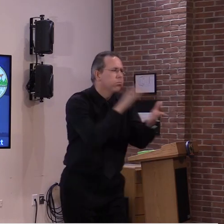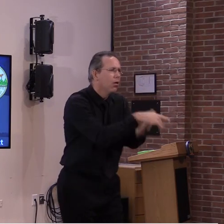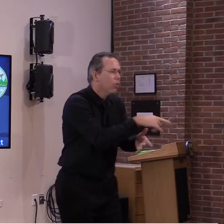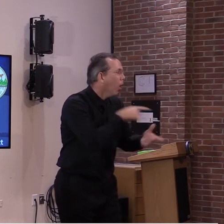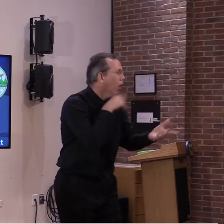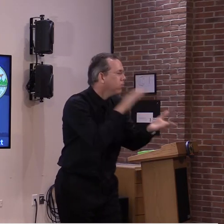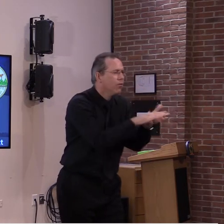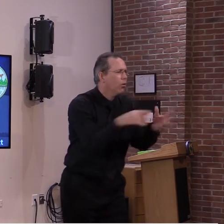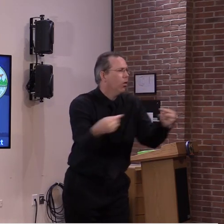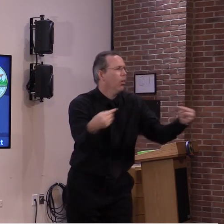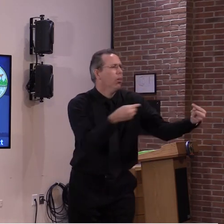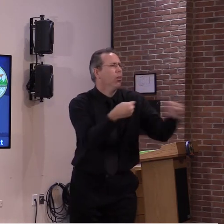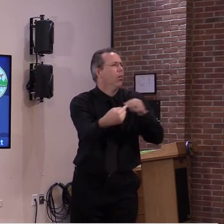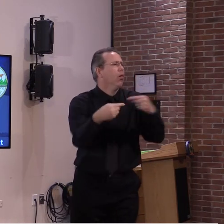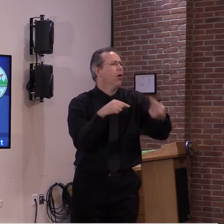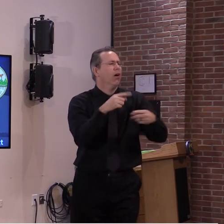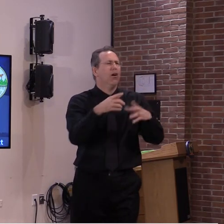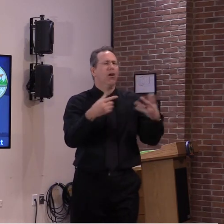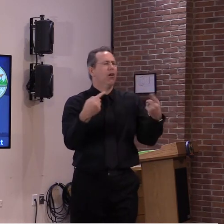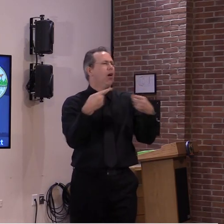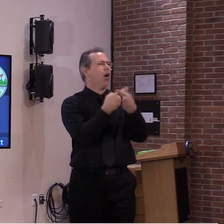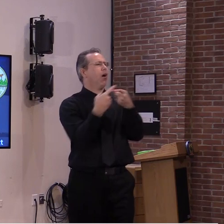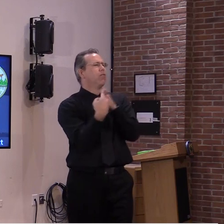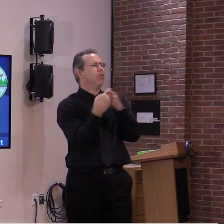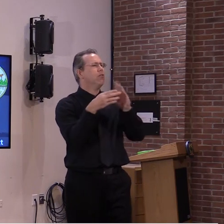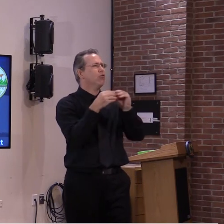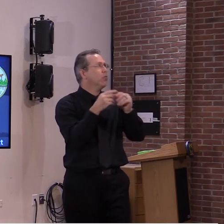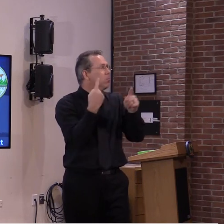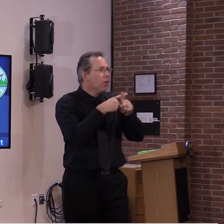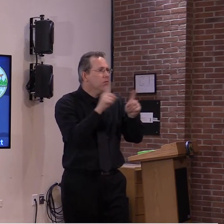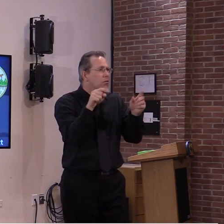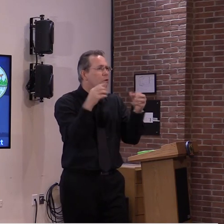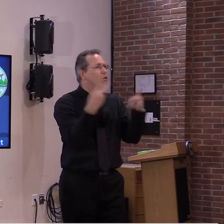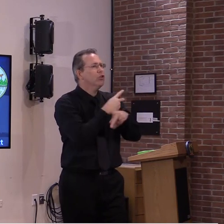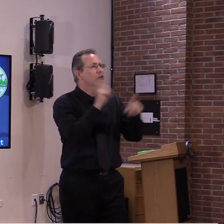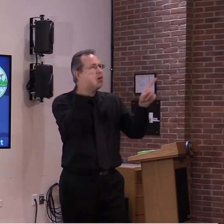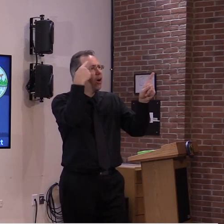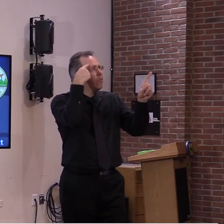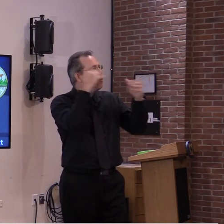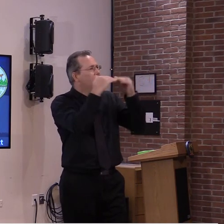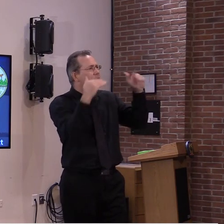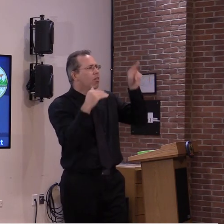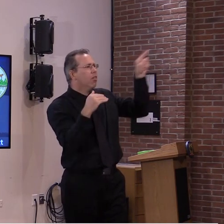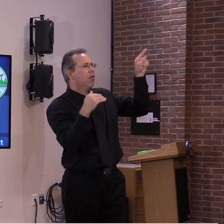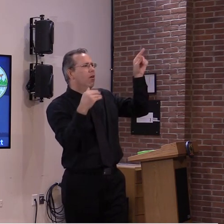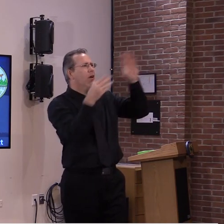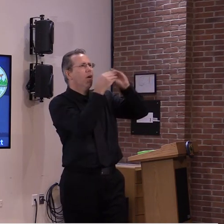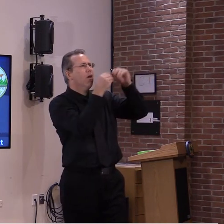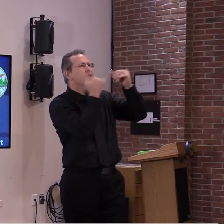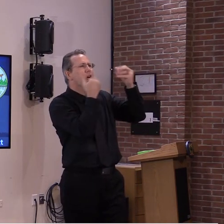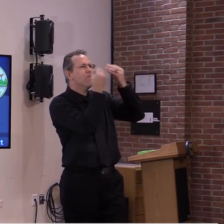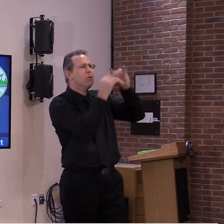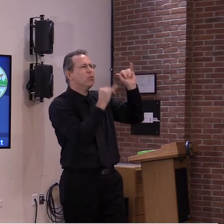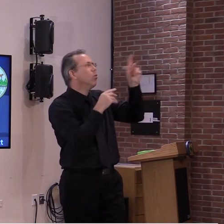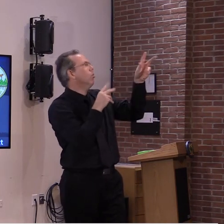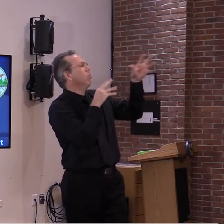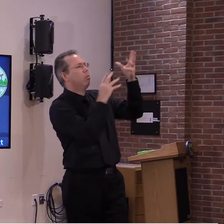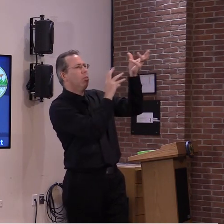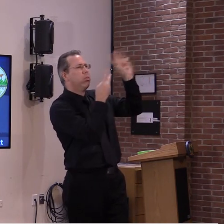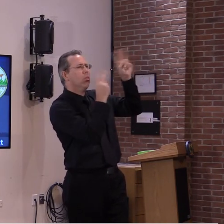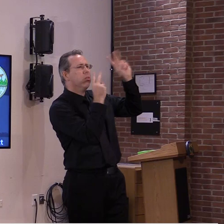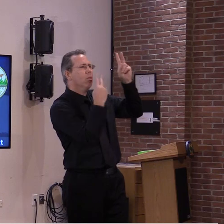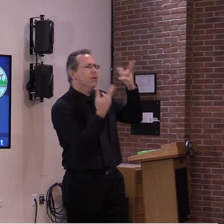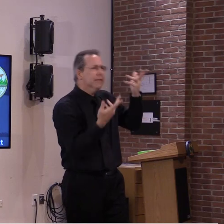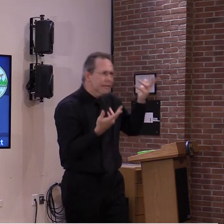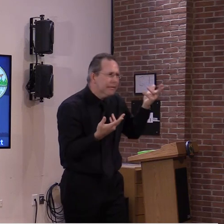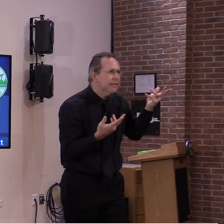the top levels of the government. And giving things names like Operation Warp